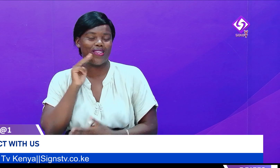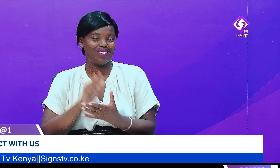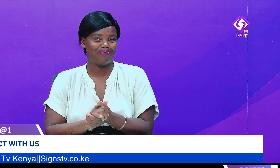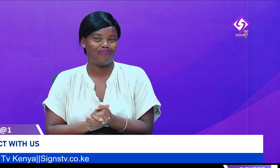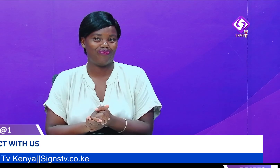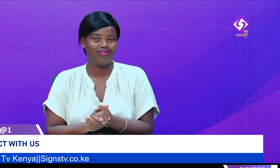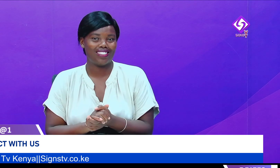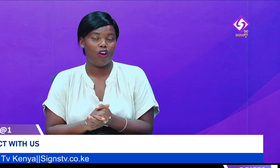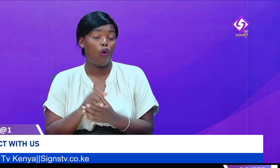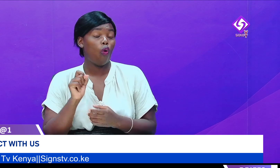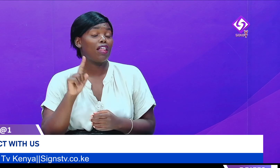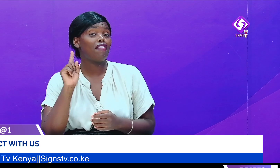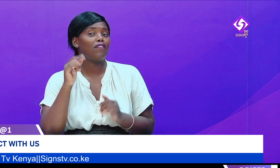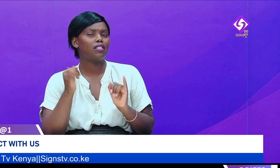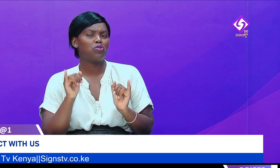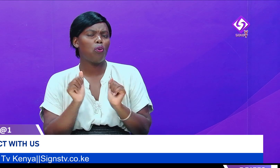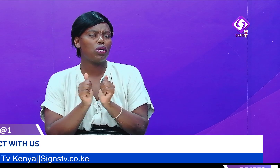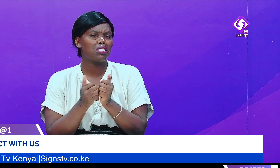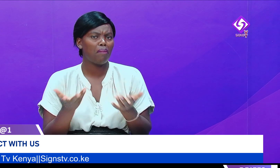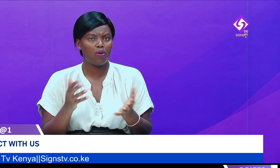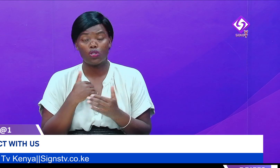about the locals and also international.